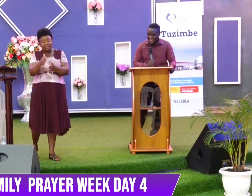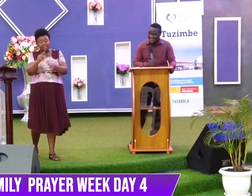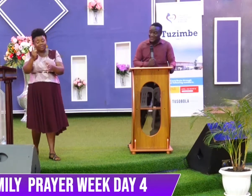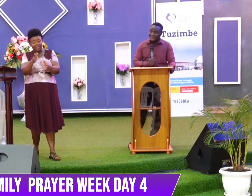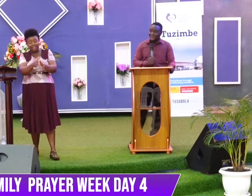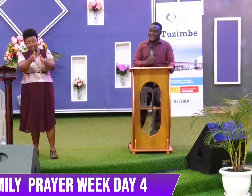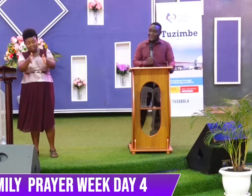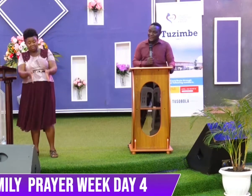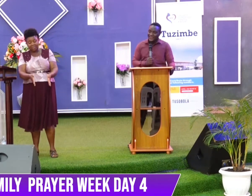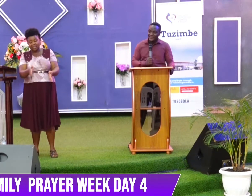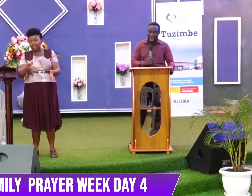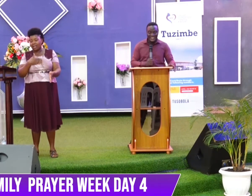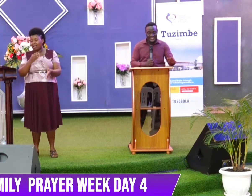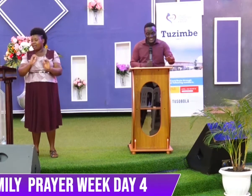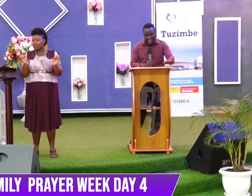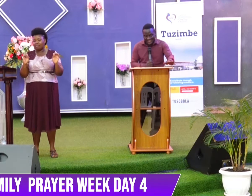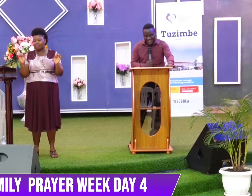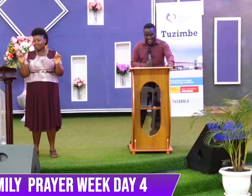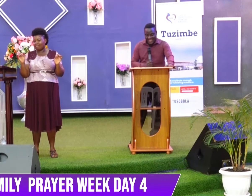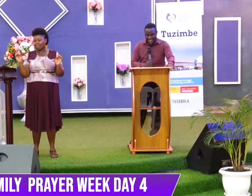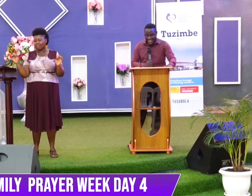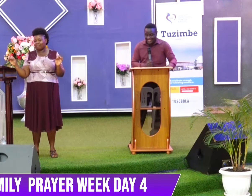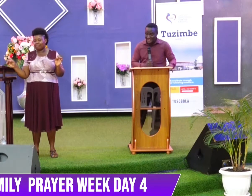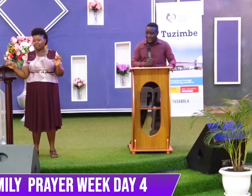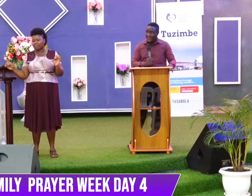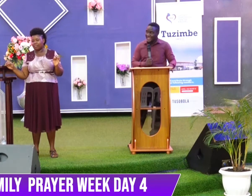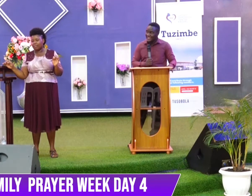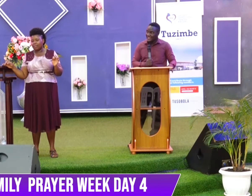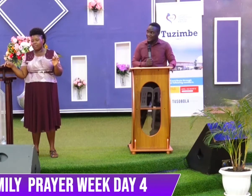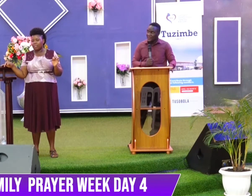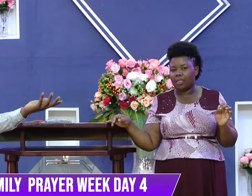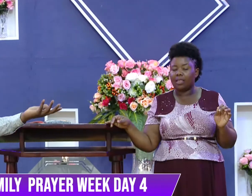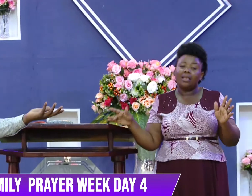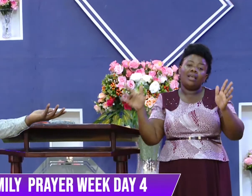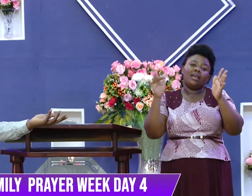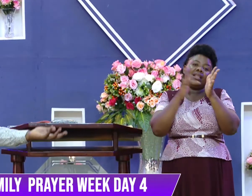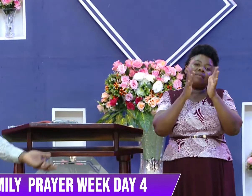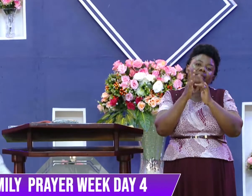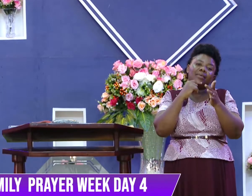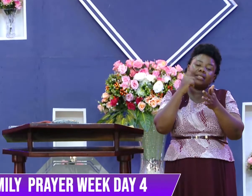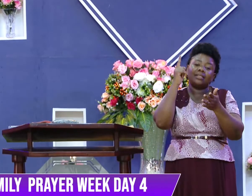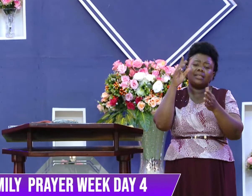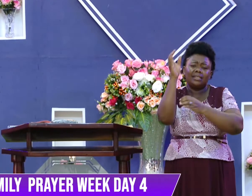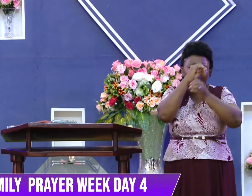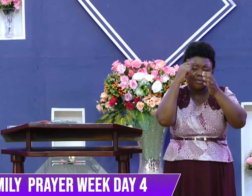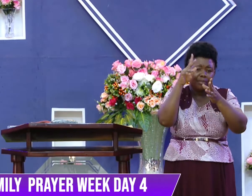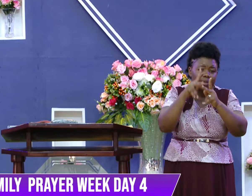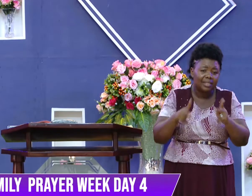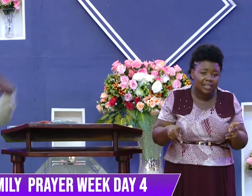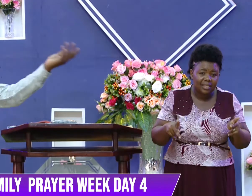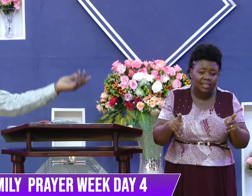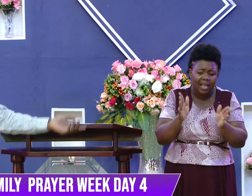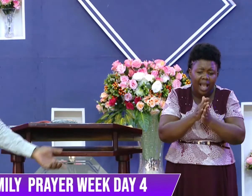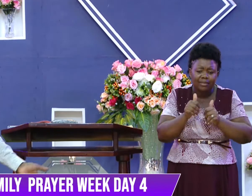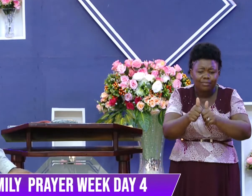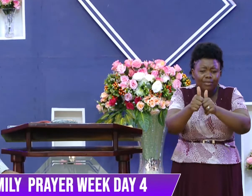I just go to my wall, knowing this, the edge is not mine. The Bible tells you, seek for